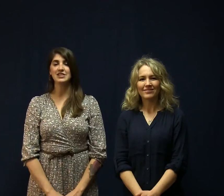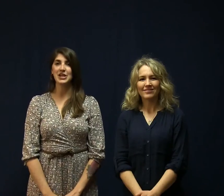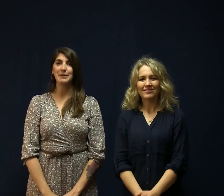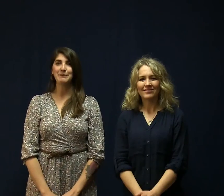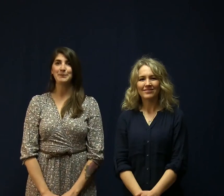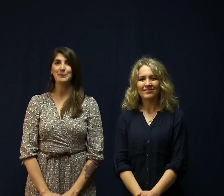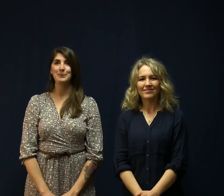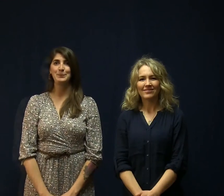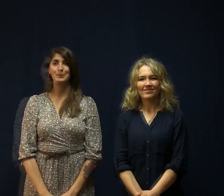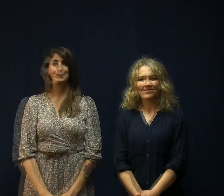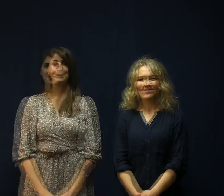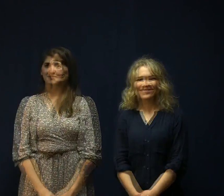teacher.